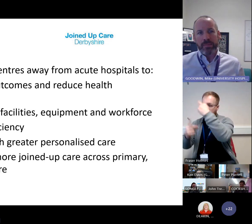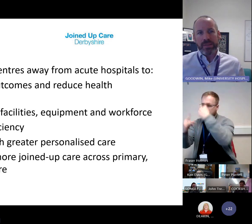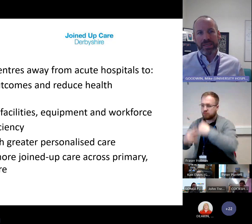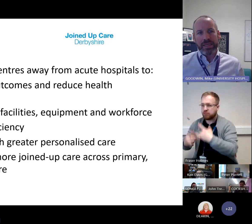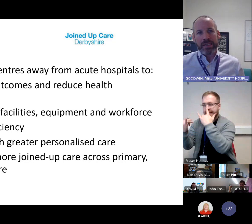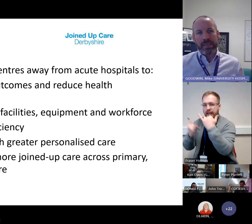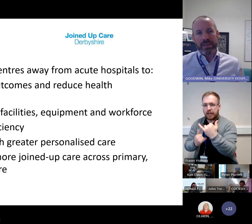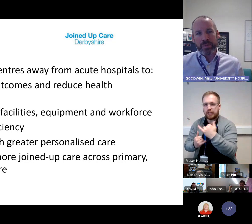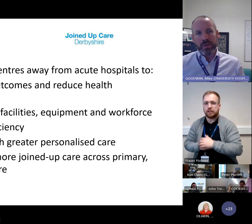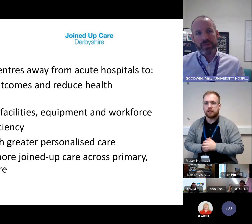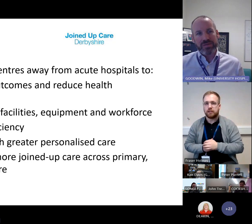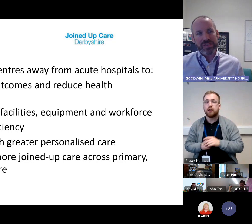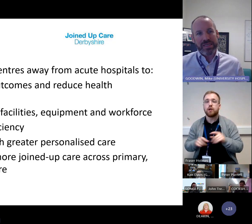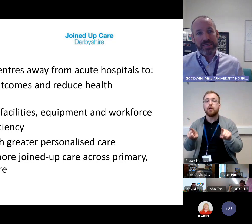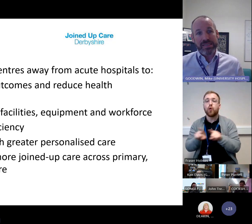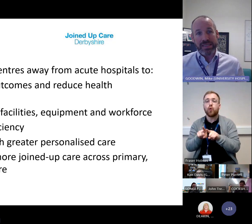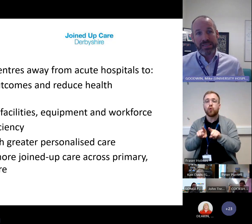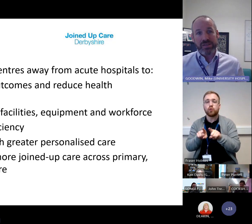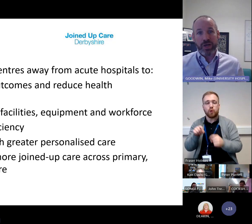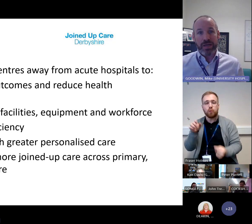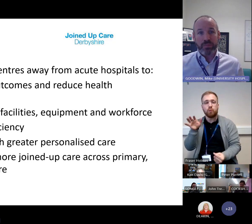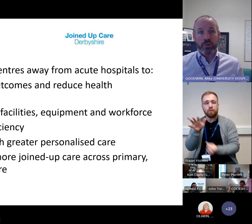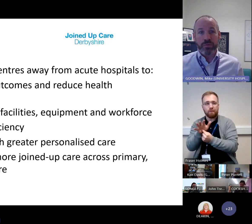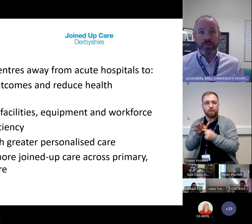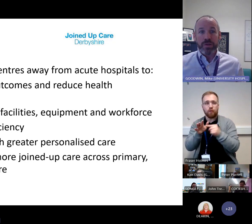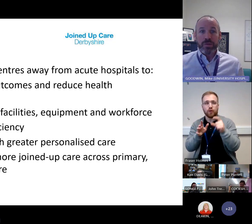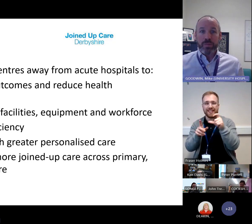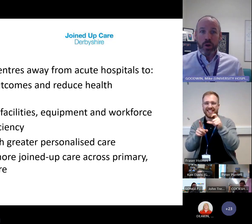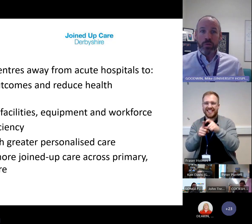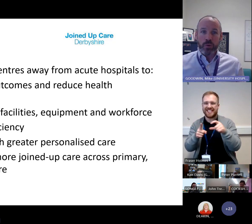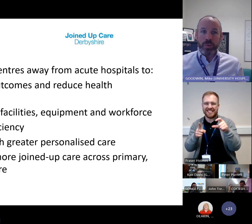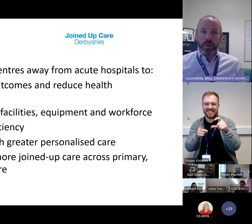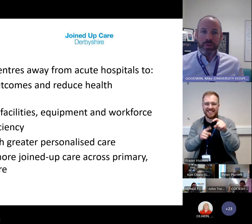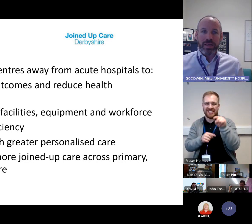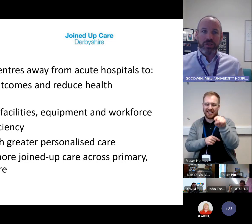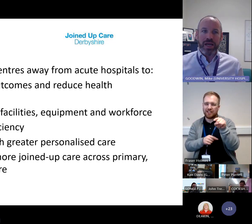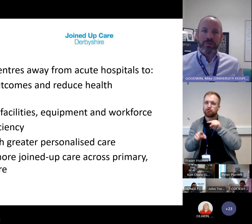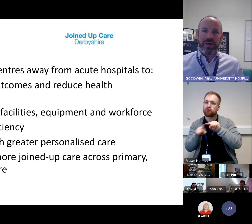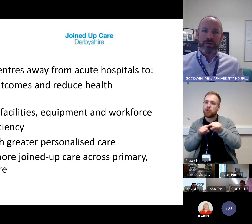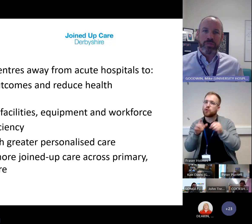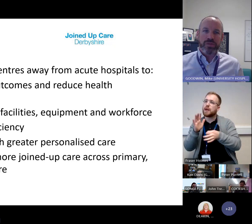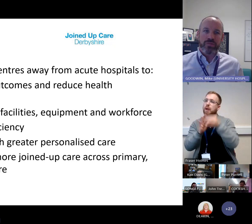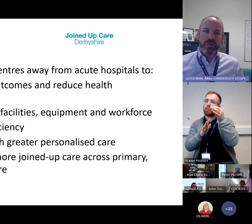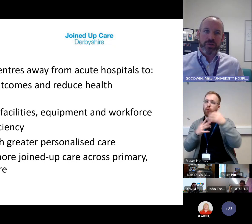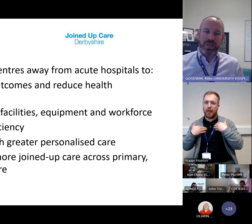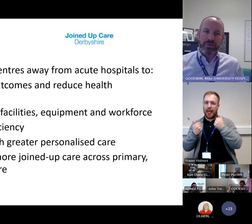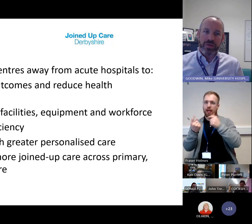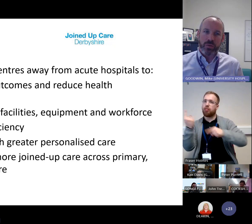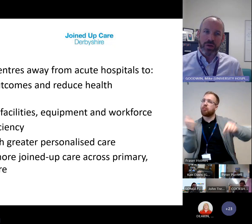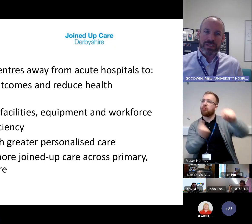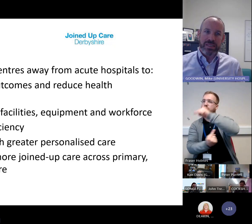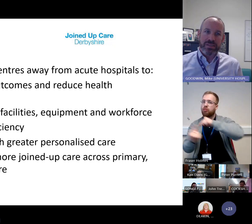really key in the purpose of the CDCs to try and improve overall population health outcomes and